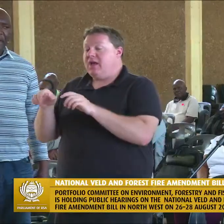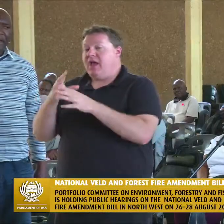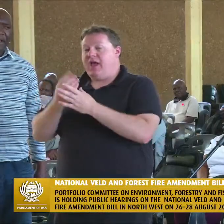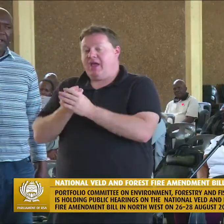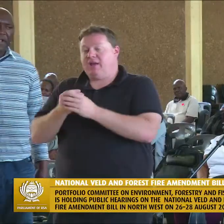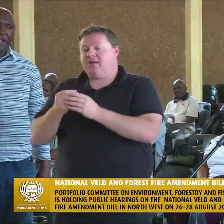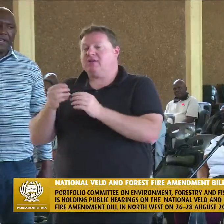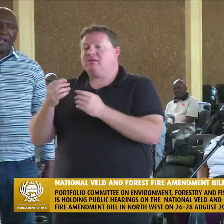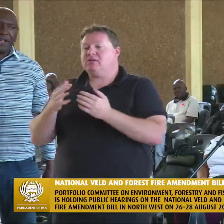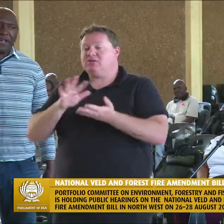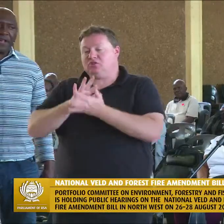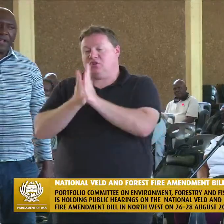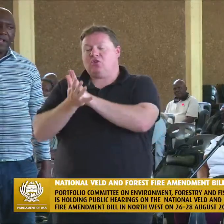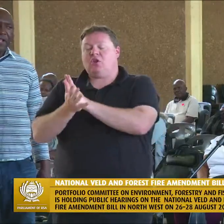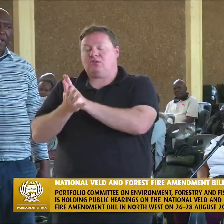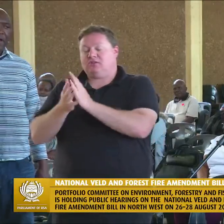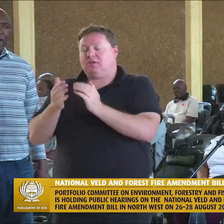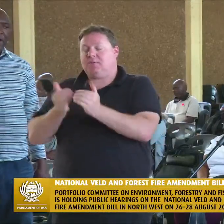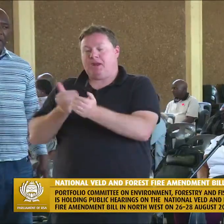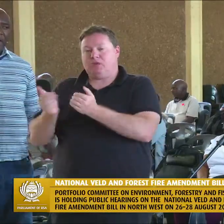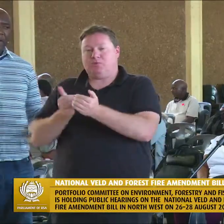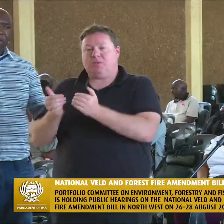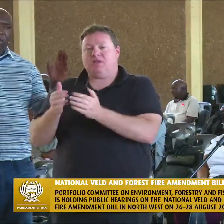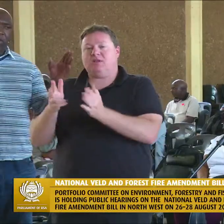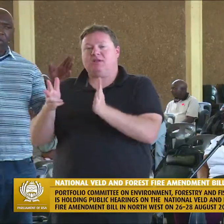57 of 2002.